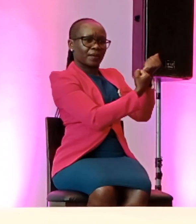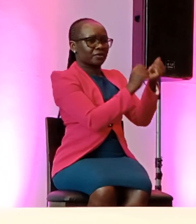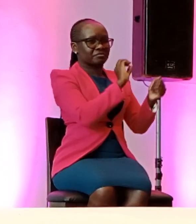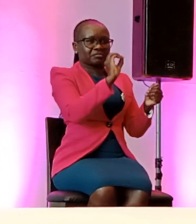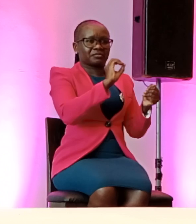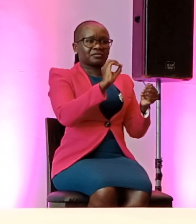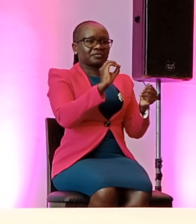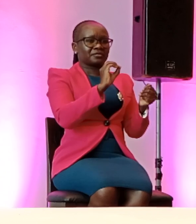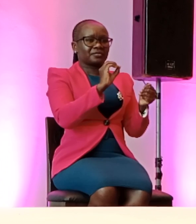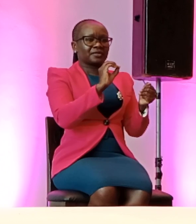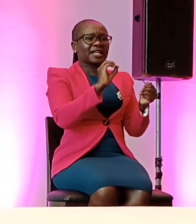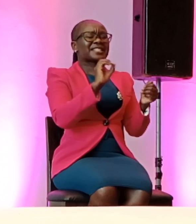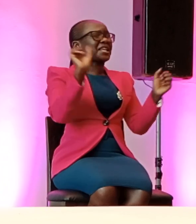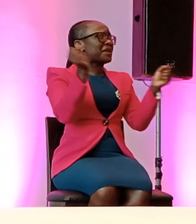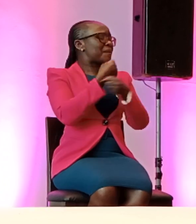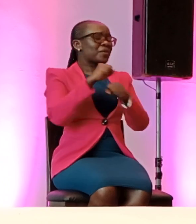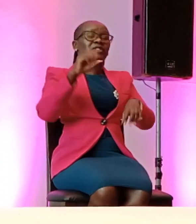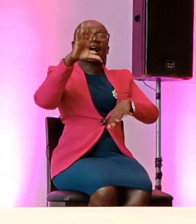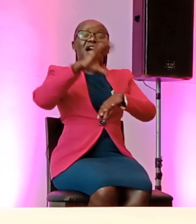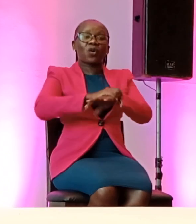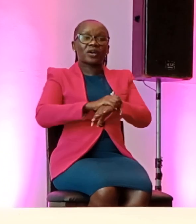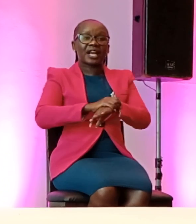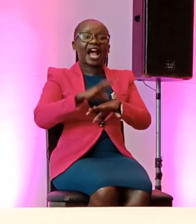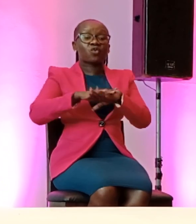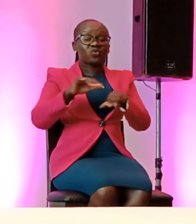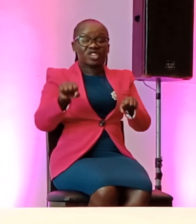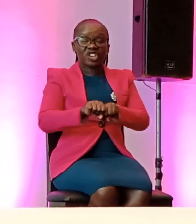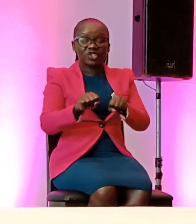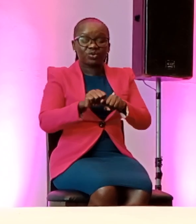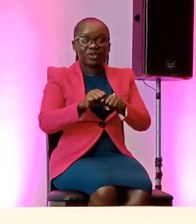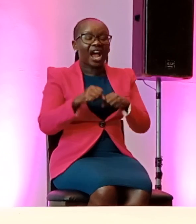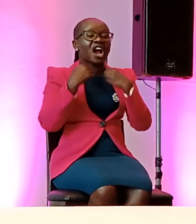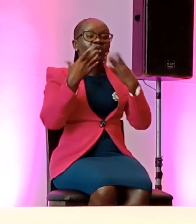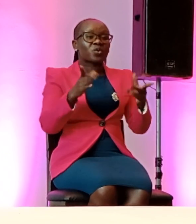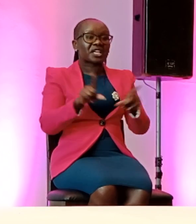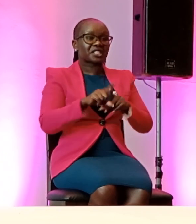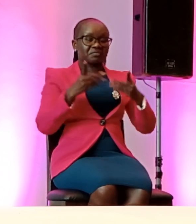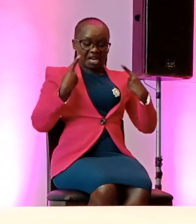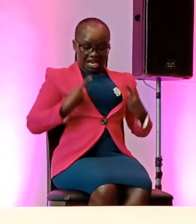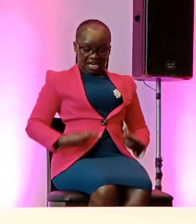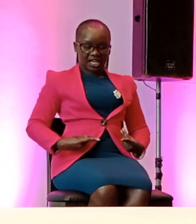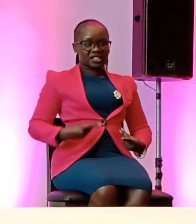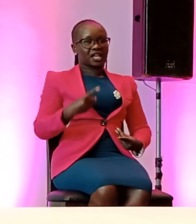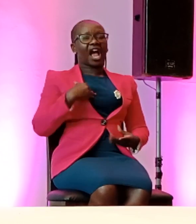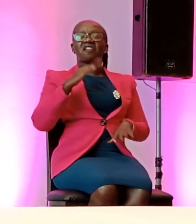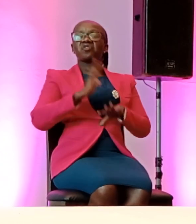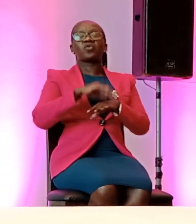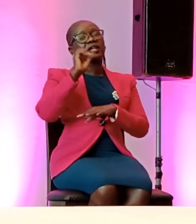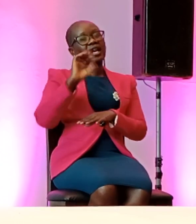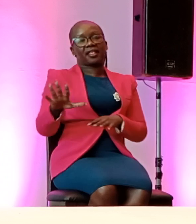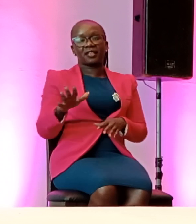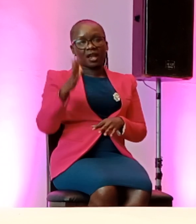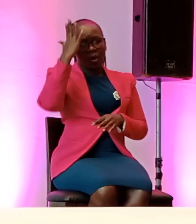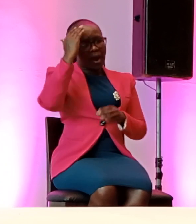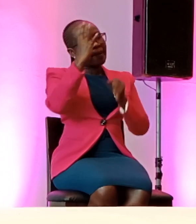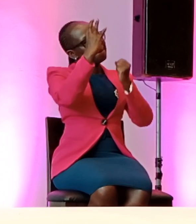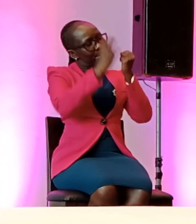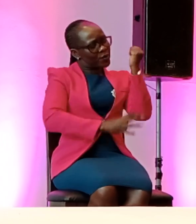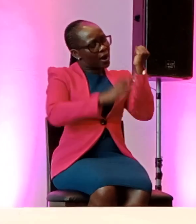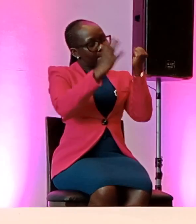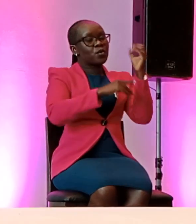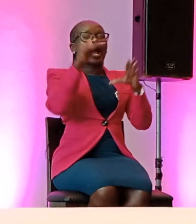you can't afford even a good shoe or a proper way of showing